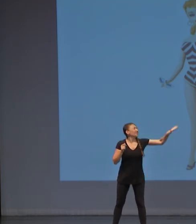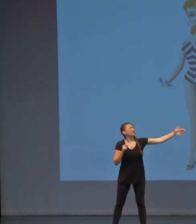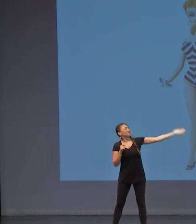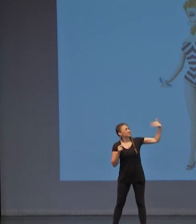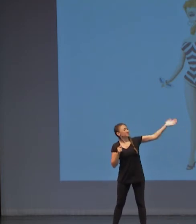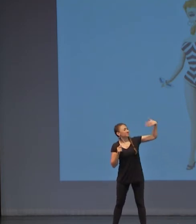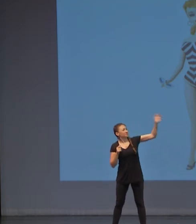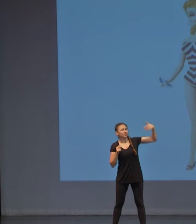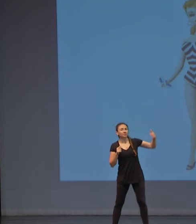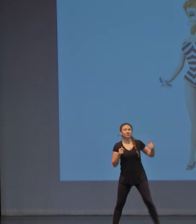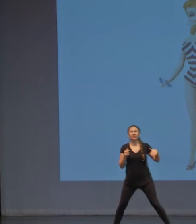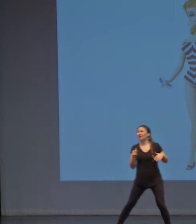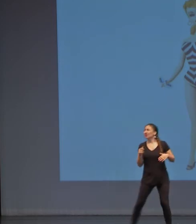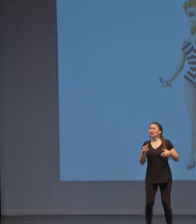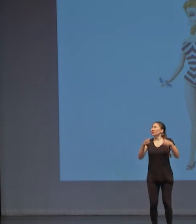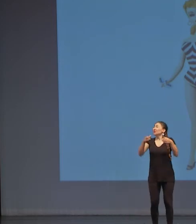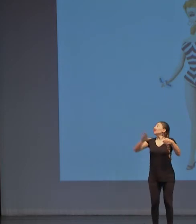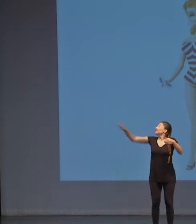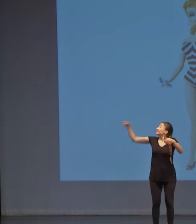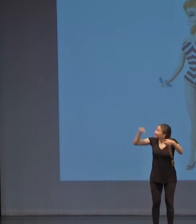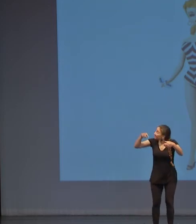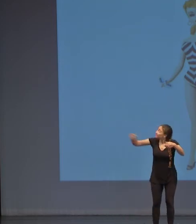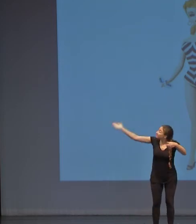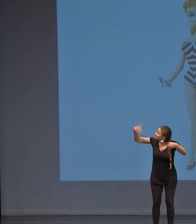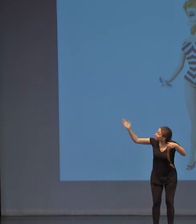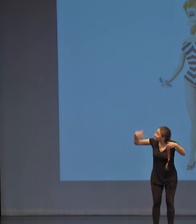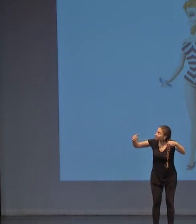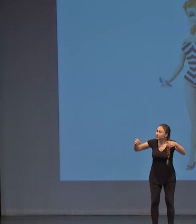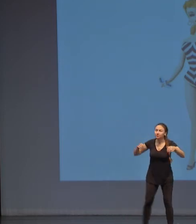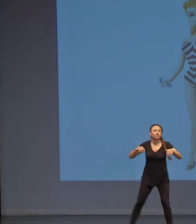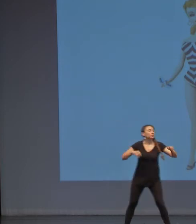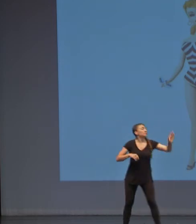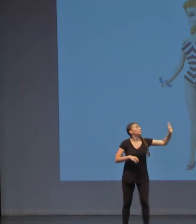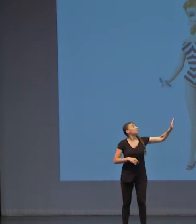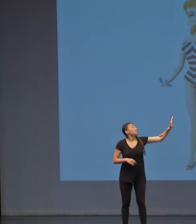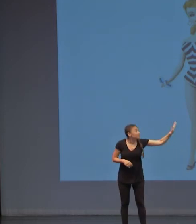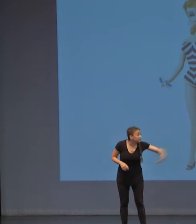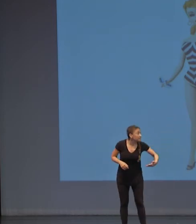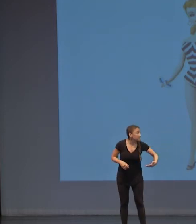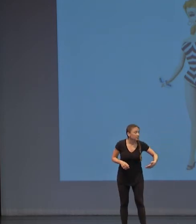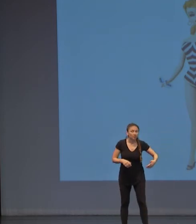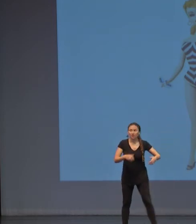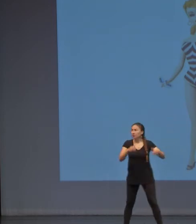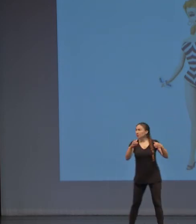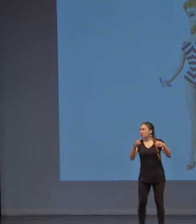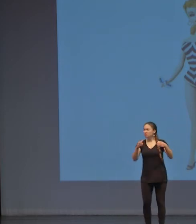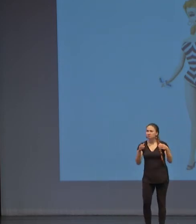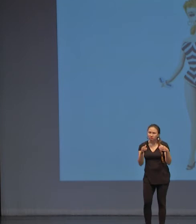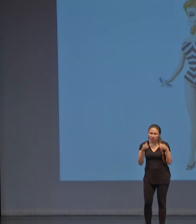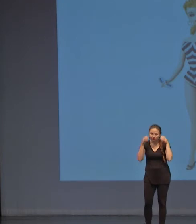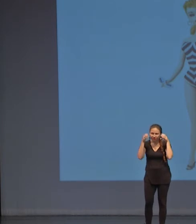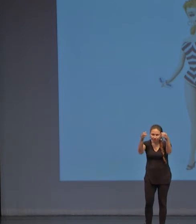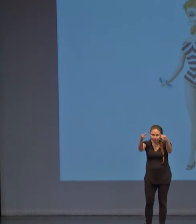My father down the aisle says, "Come here." I said, "No, no, no, come over here. These are the dolls." "No, come here."